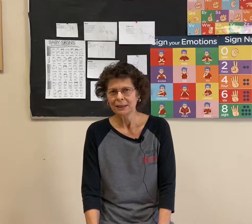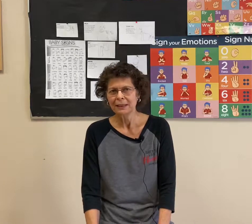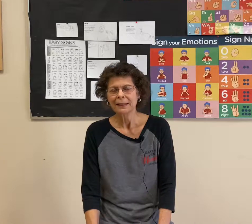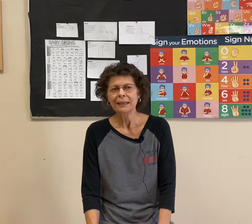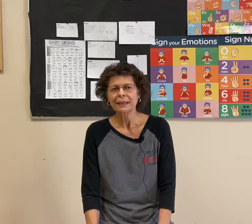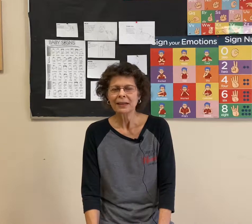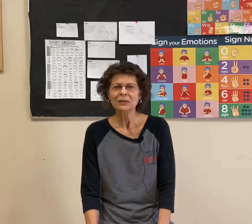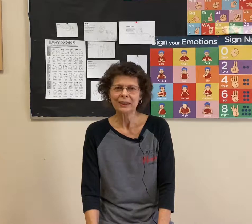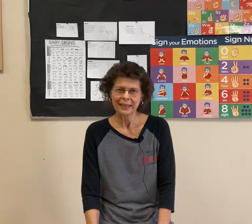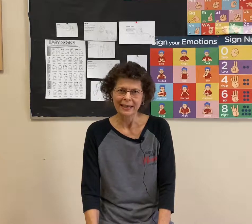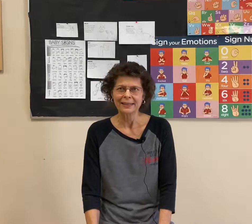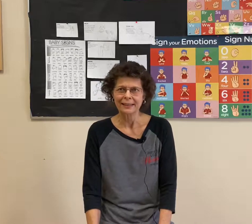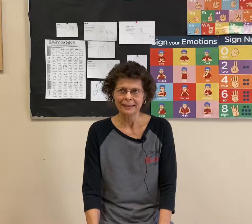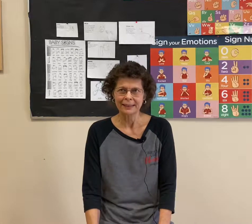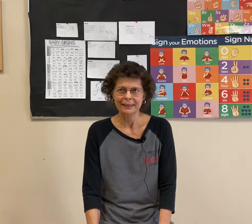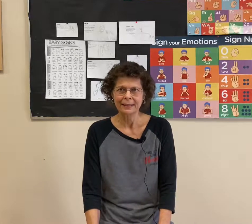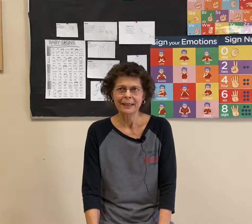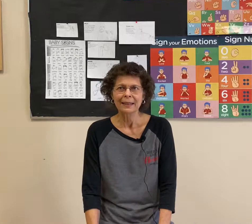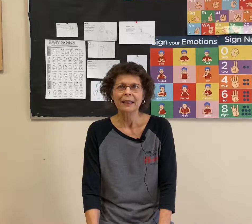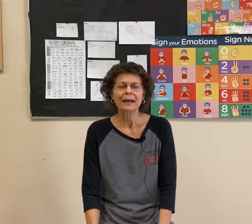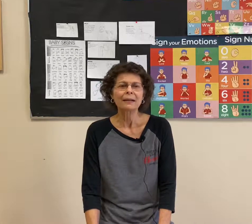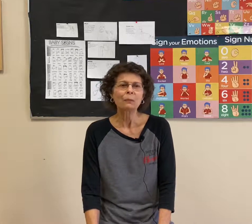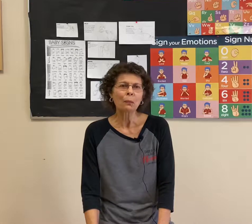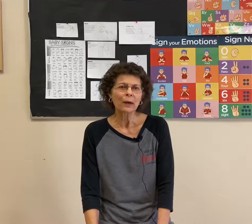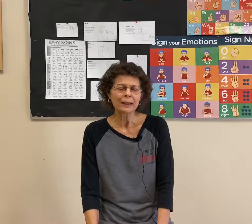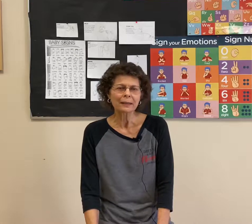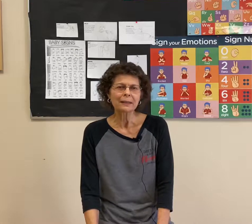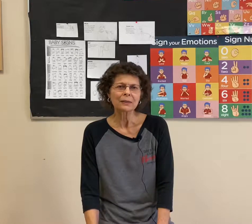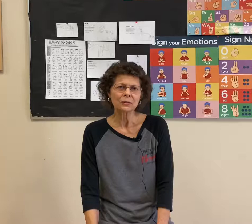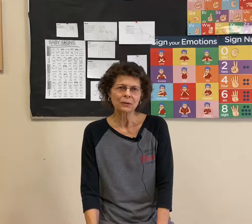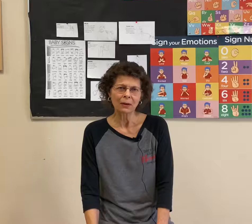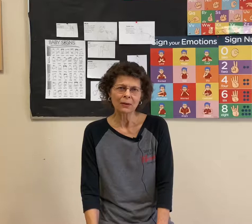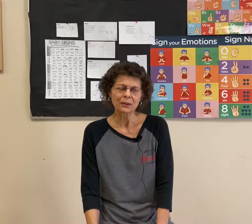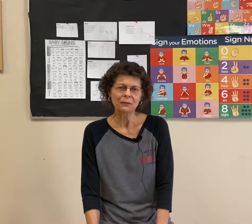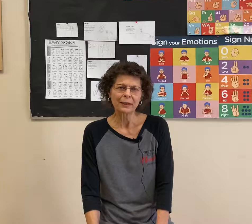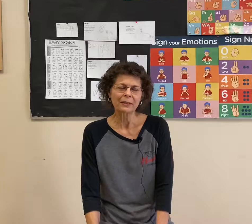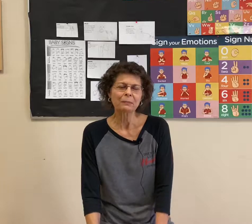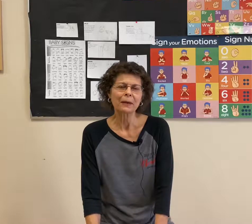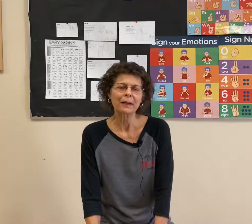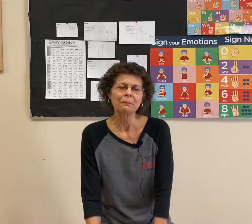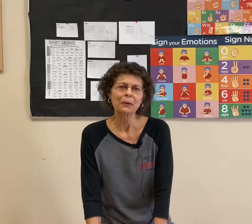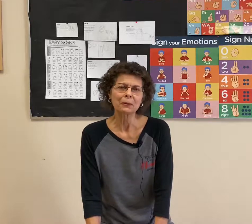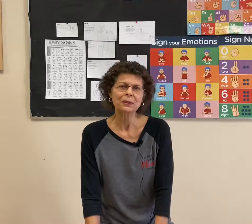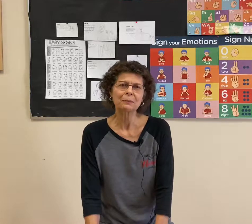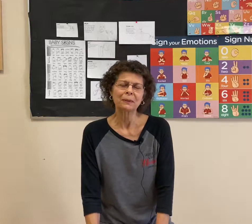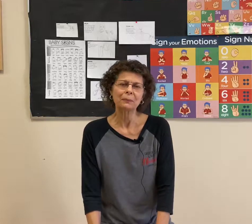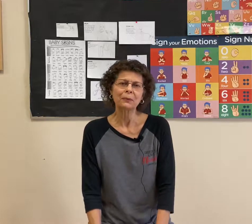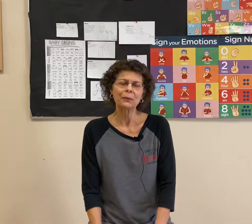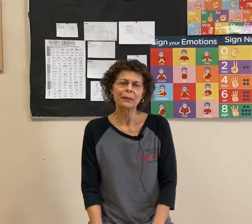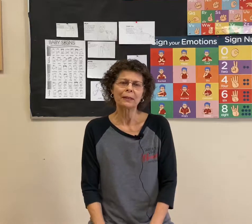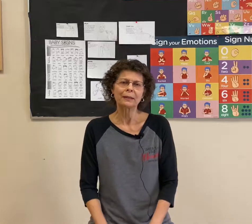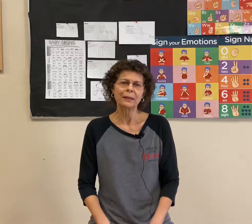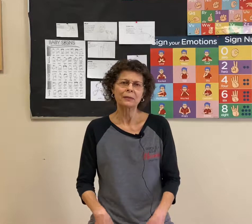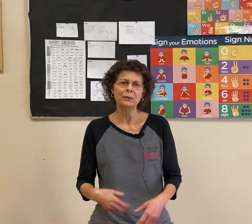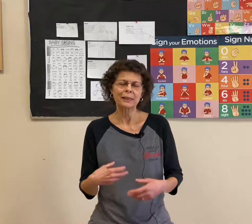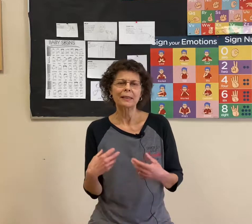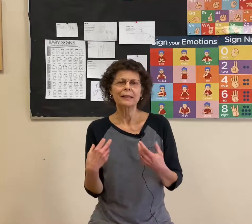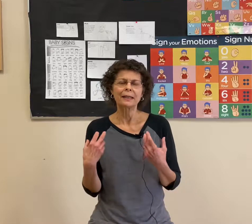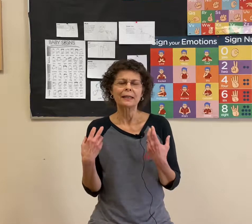It actually enhances it. What is also found by most people, they understand that